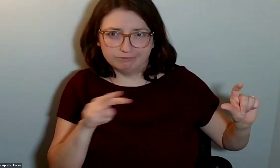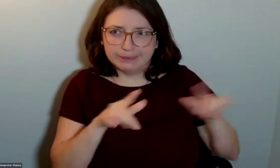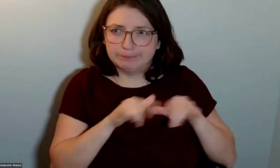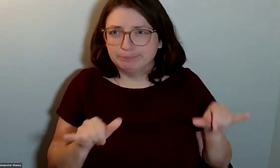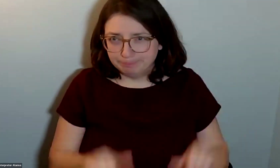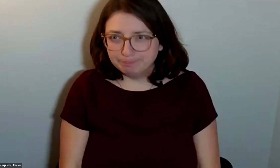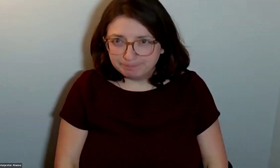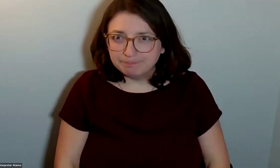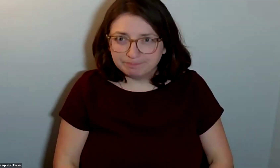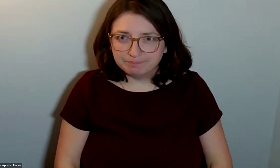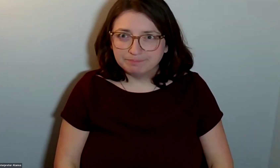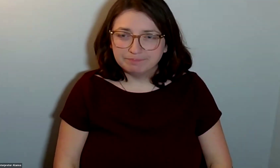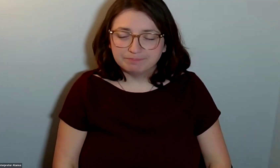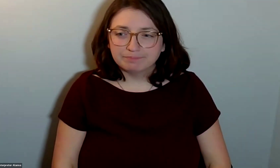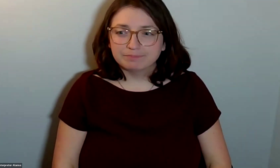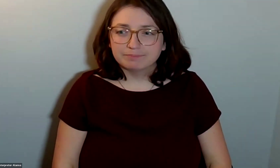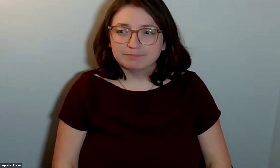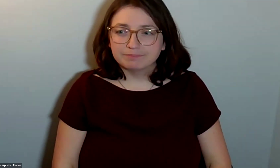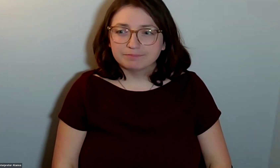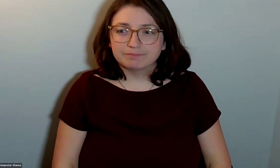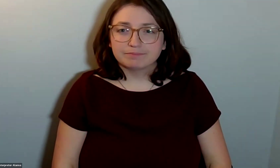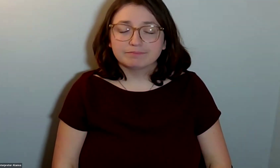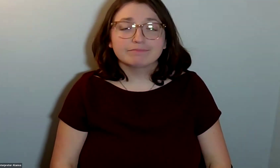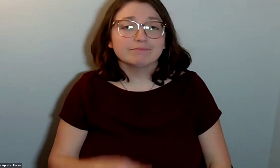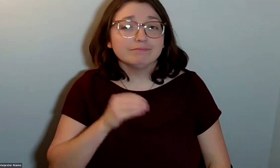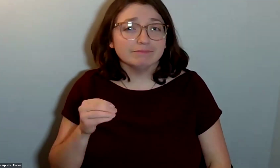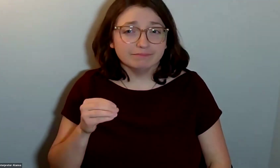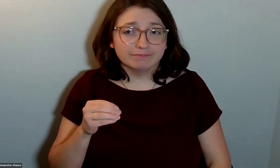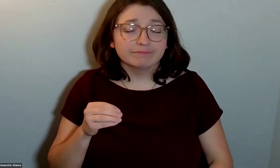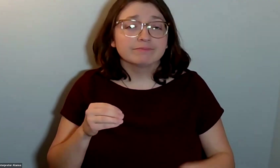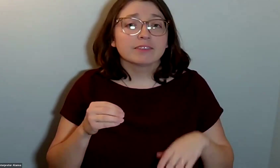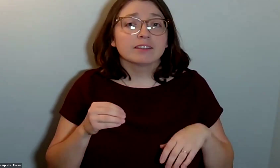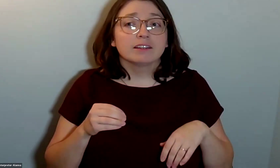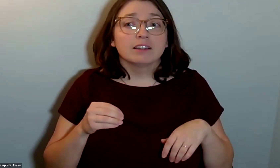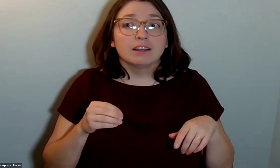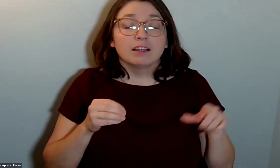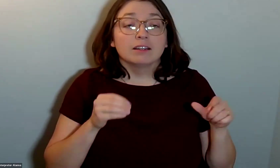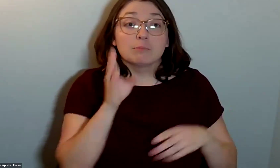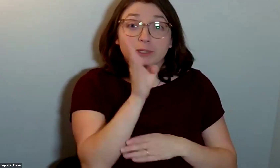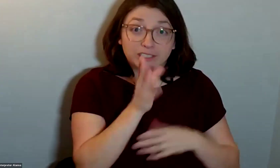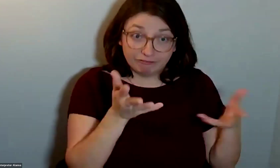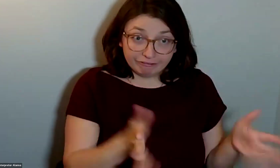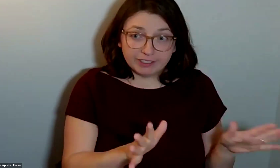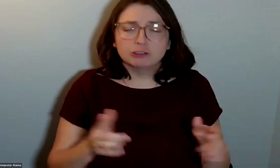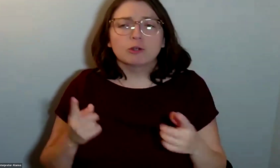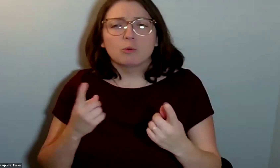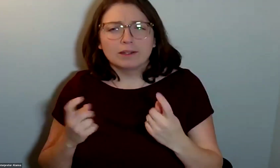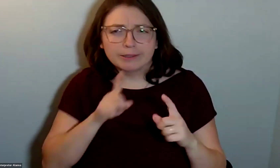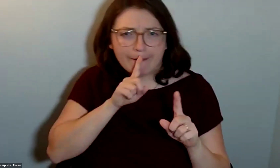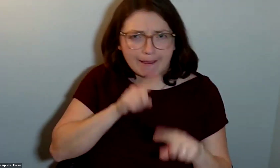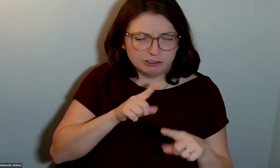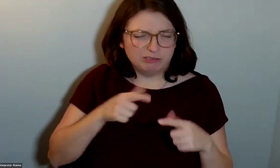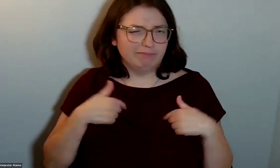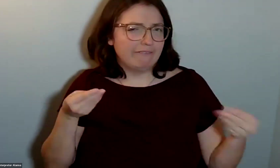there. And I will facilitate a question and answer session following the presentation. So please type